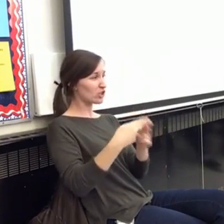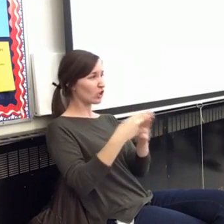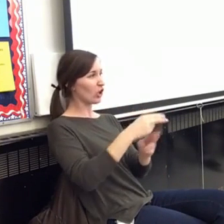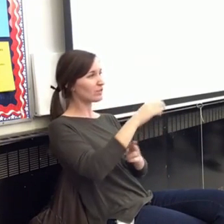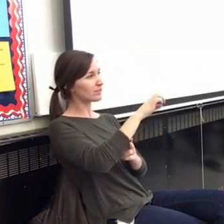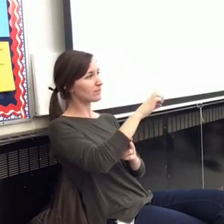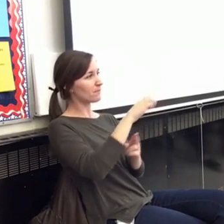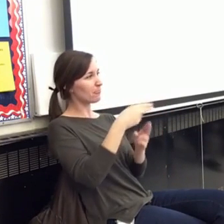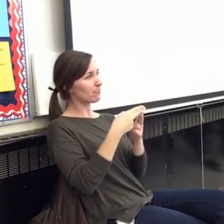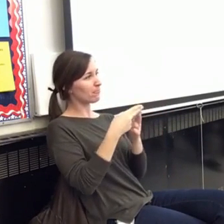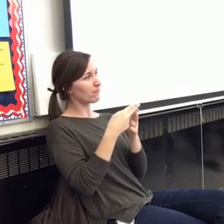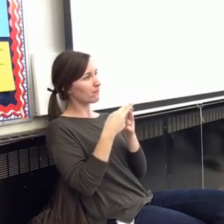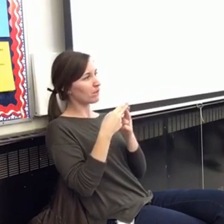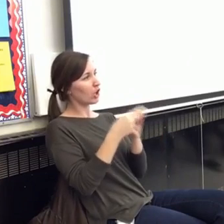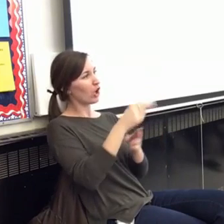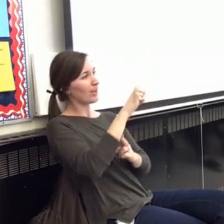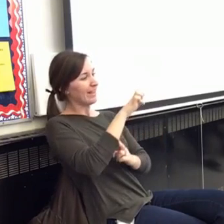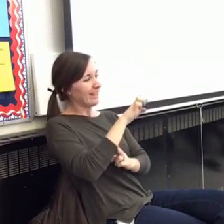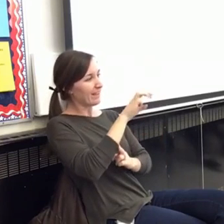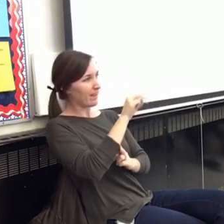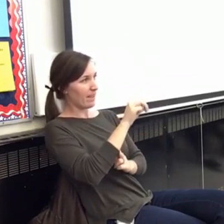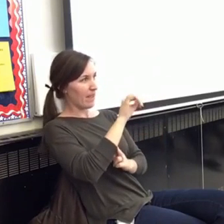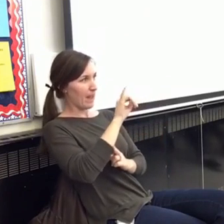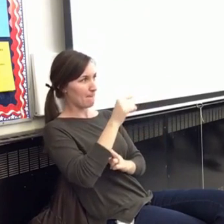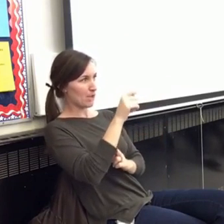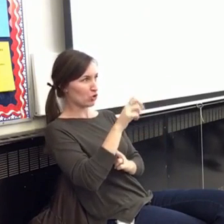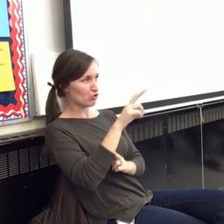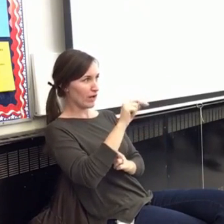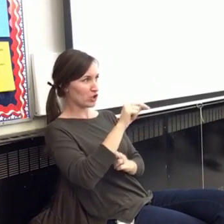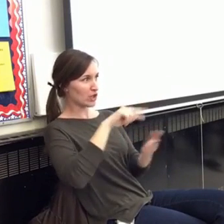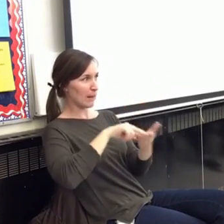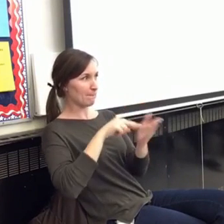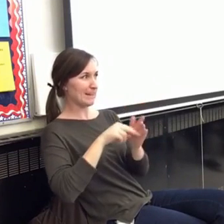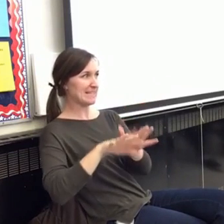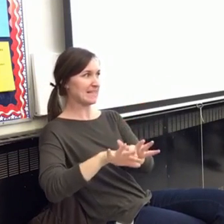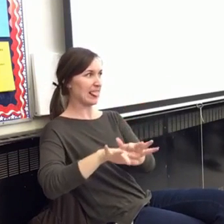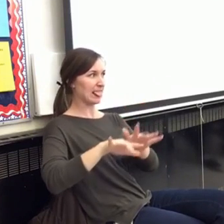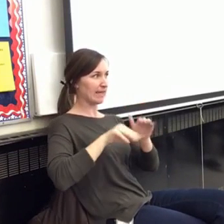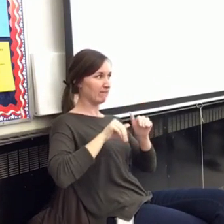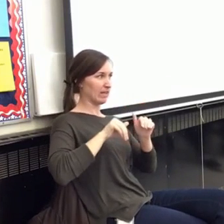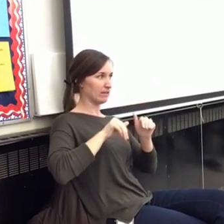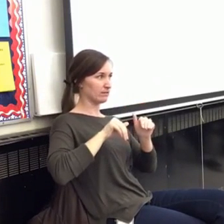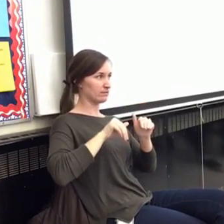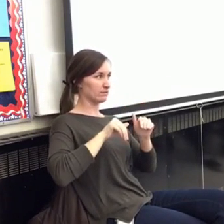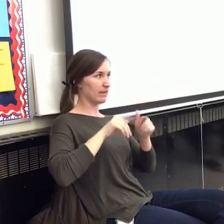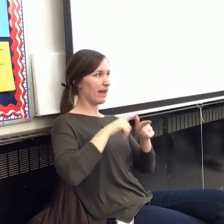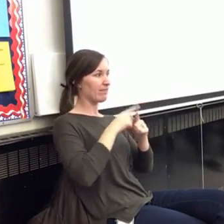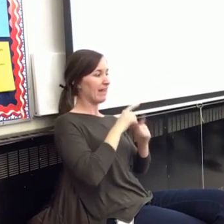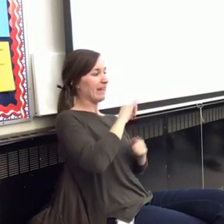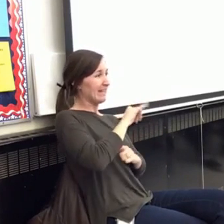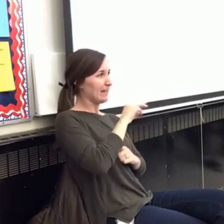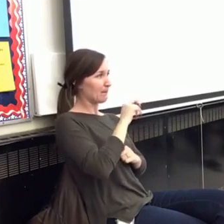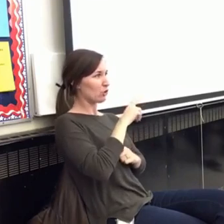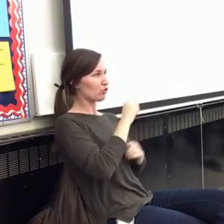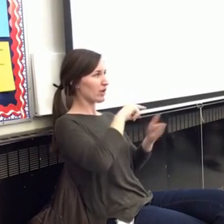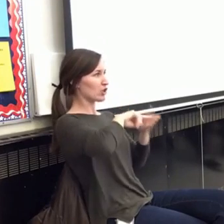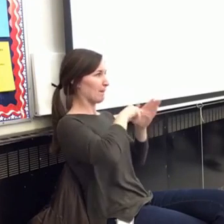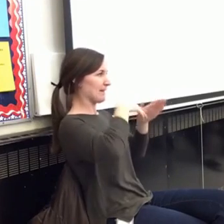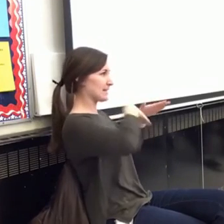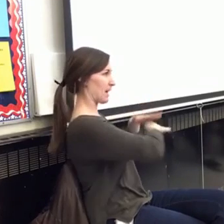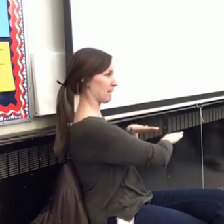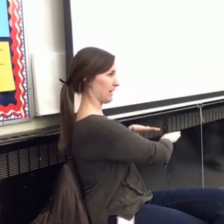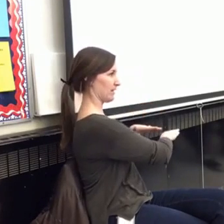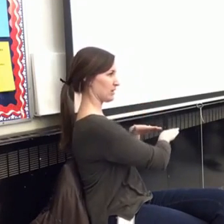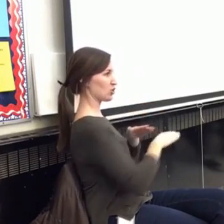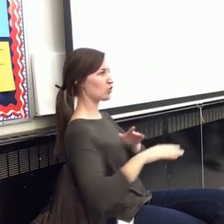America. Now, if you ever go to New York, you can go to this thing called the Irish Hunger Memorial. The Irish Hunger Memorial is basically in